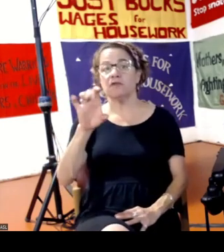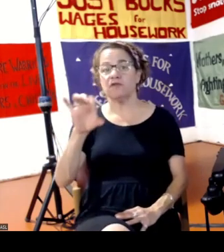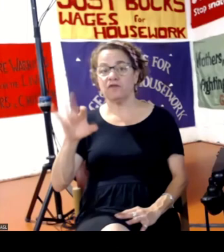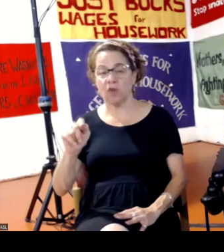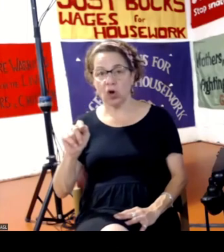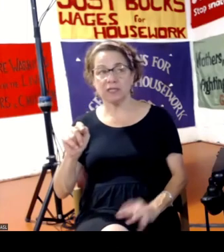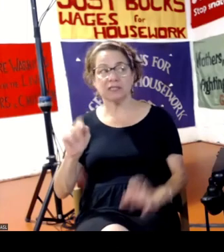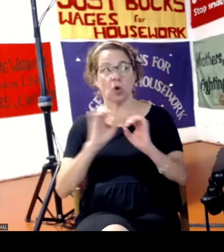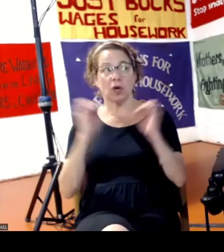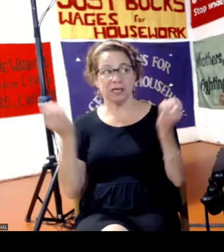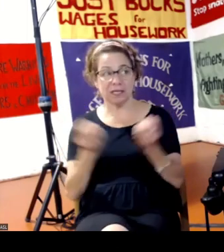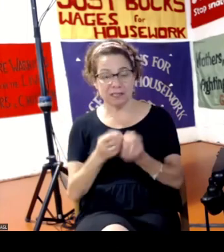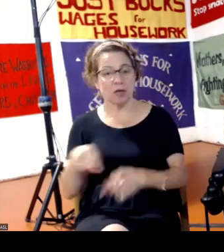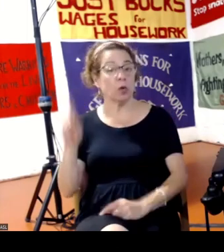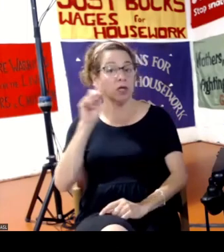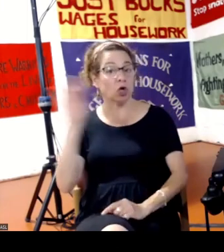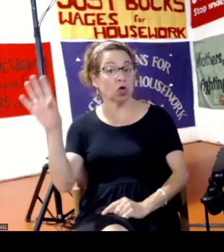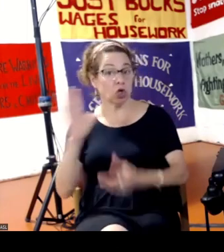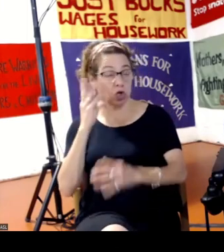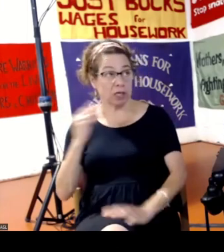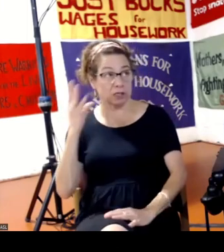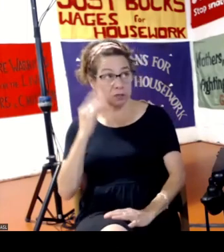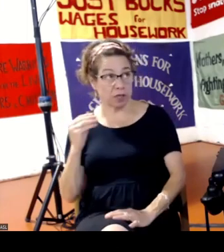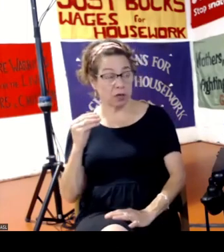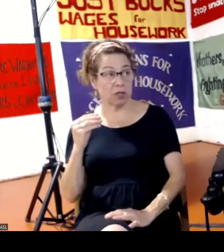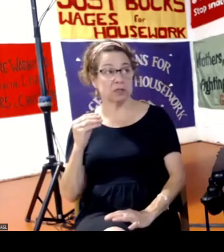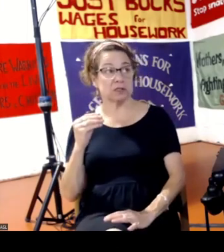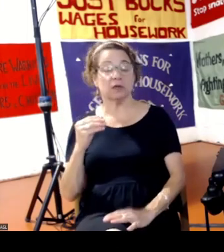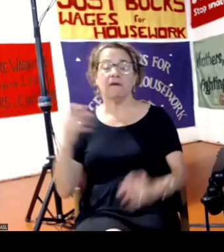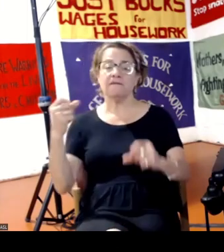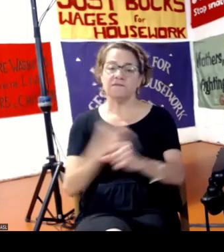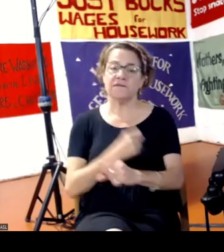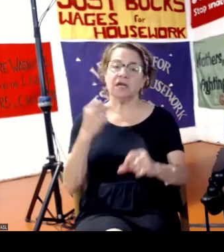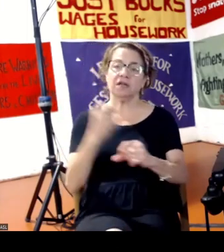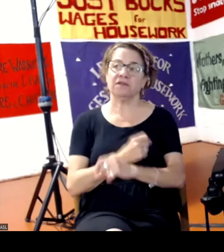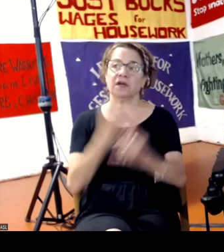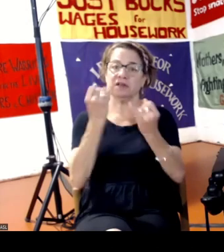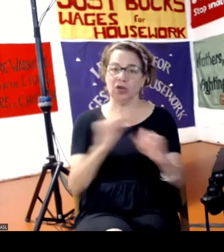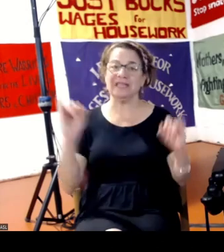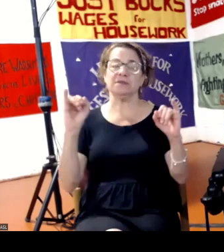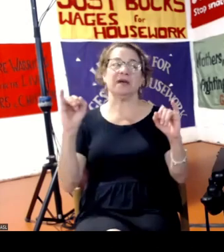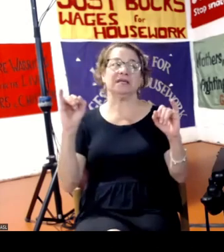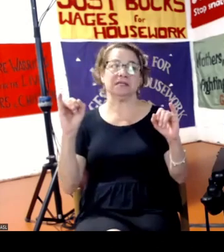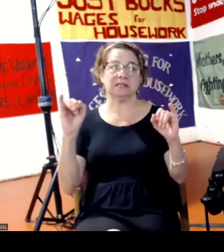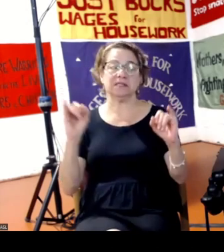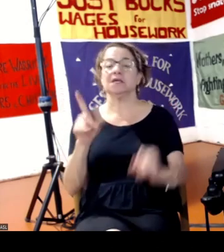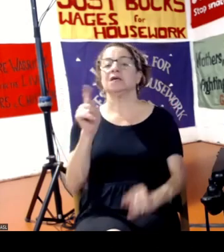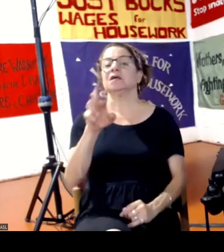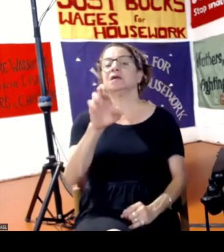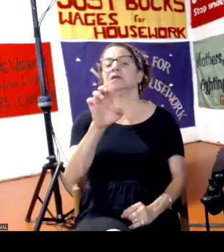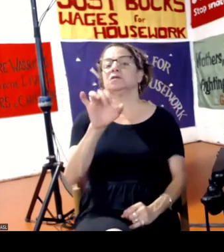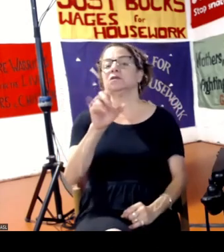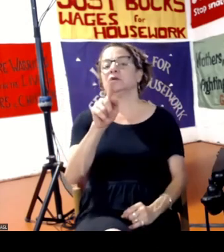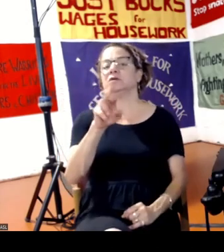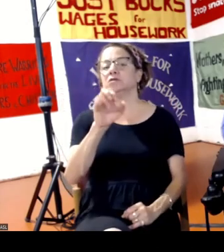spoke about, to her experience with CLR James fighting for independence and federation in Trinidad,